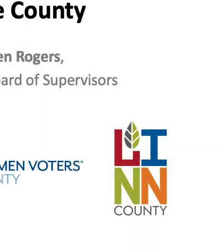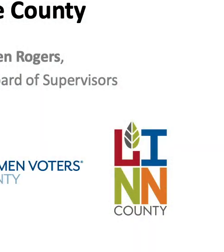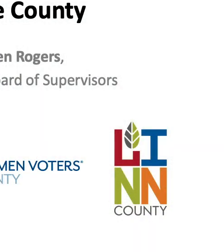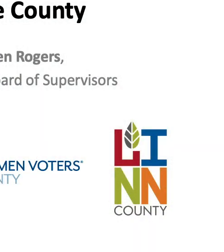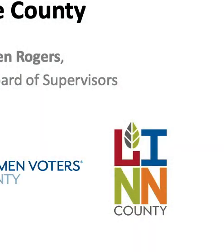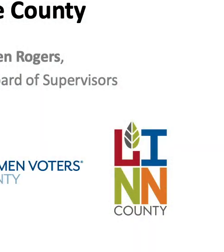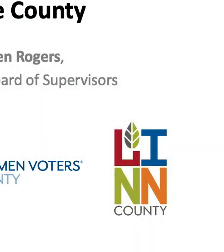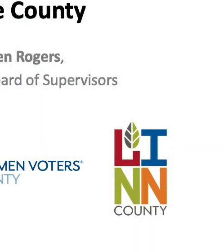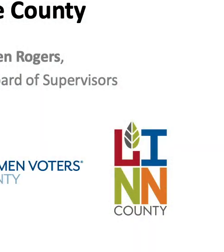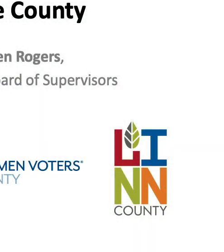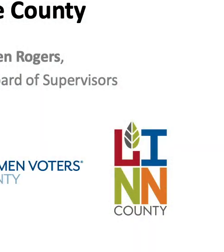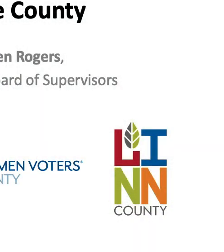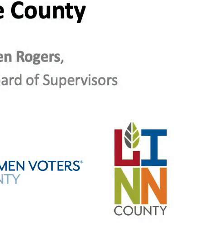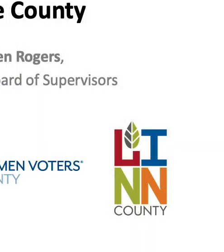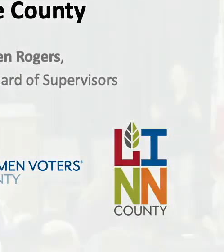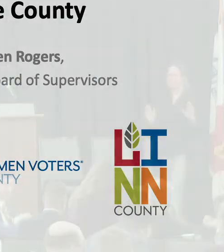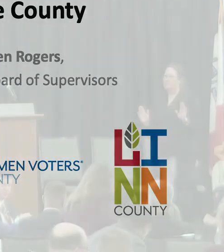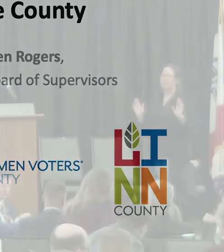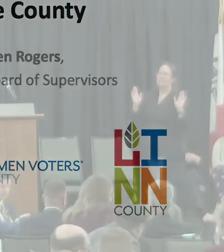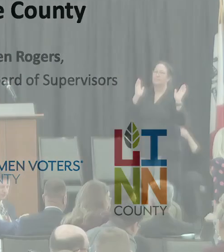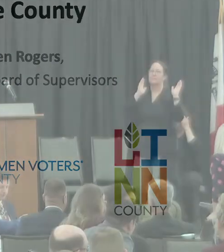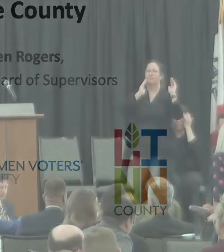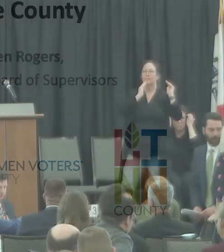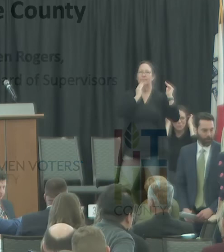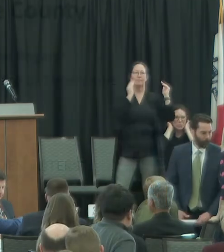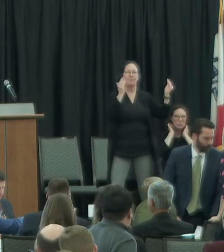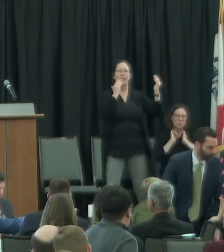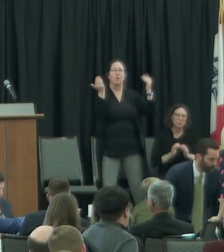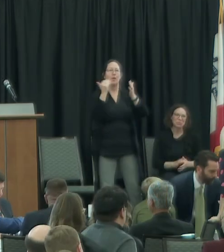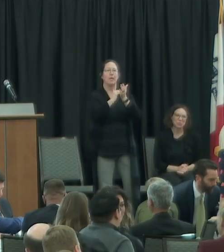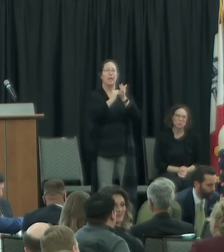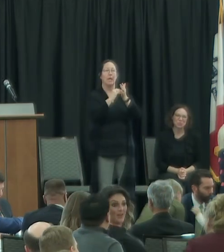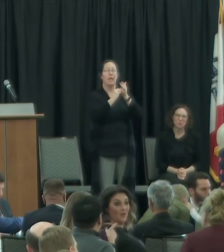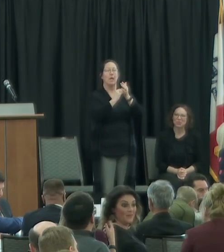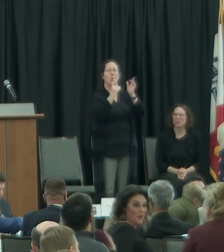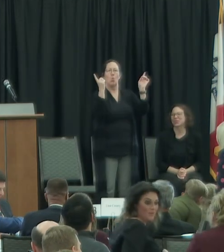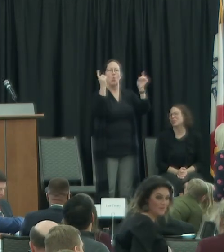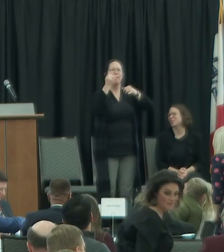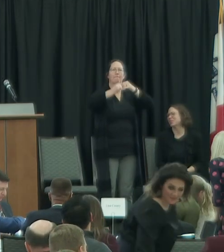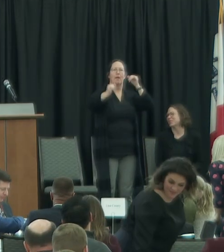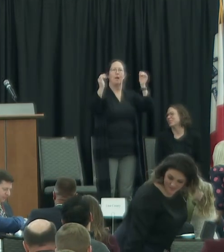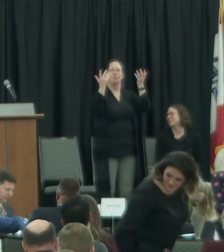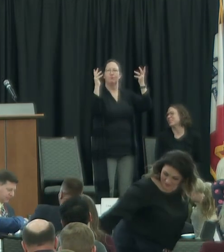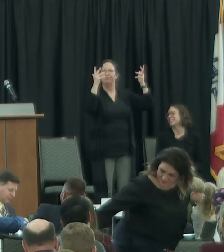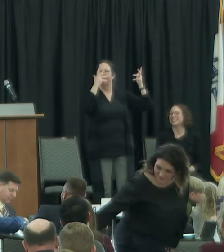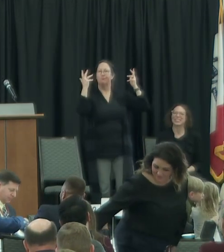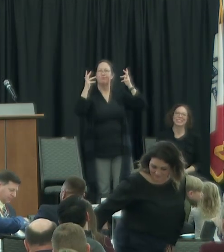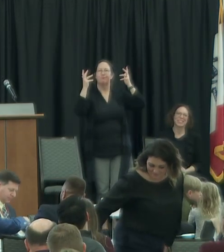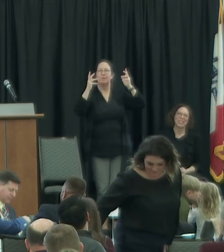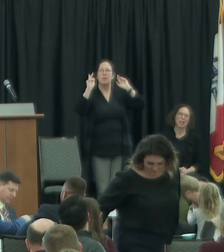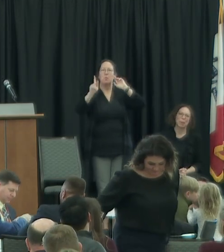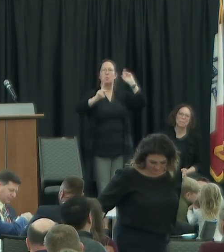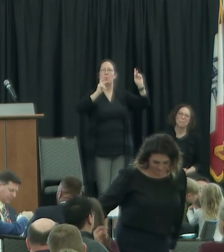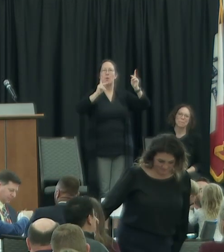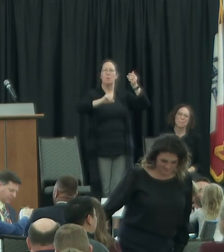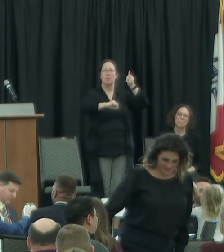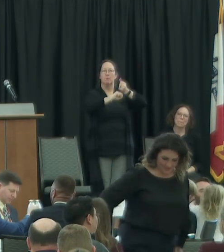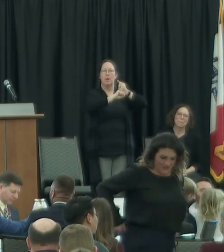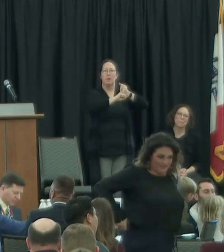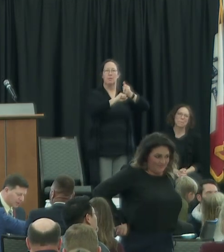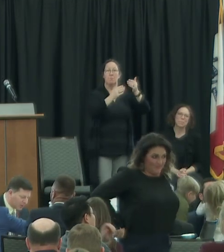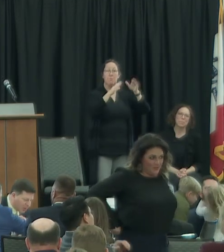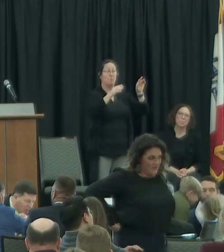And thank you again to our sponsors and the League of Women Voters. Why don't we give one final round of applause to those